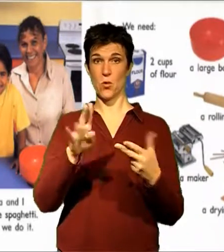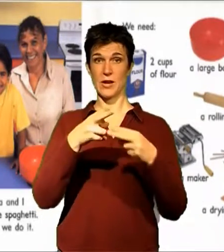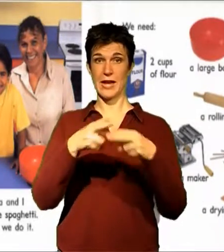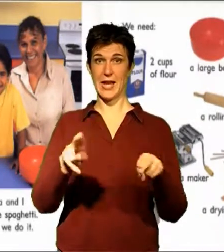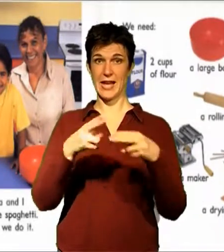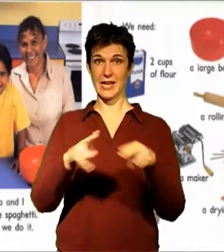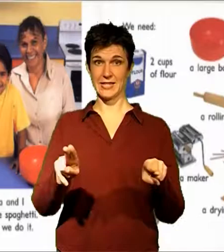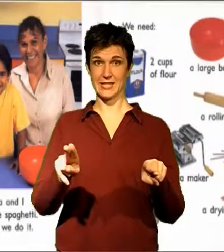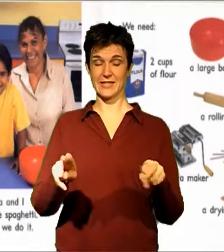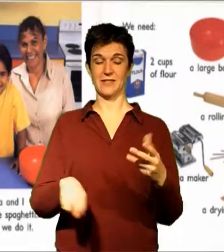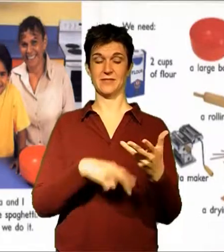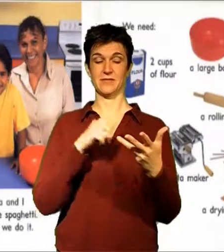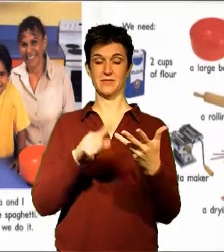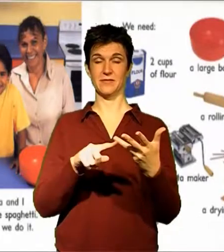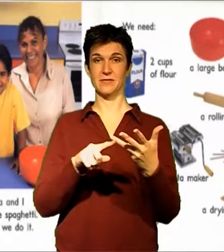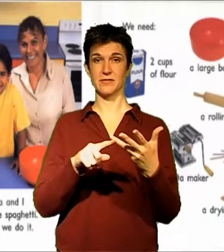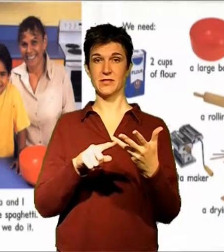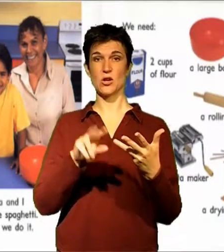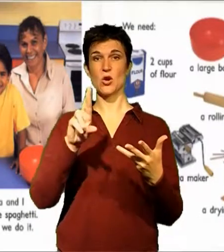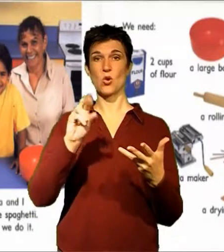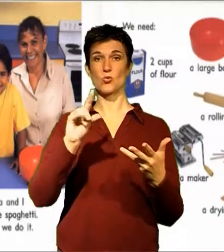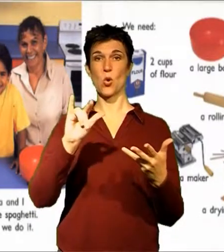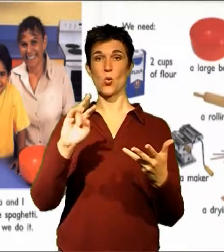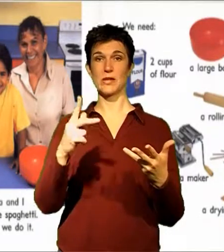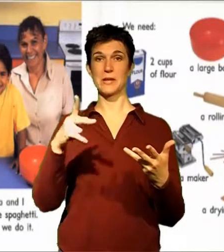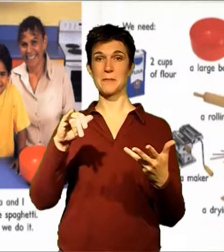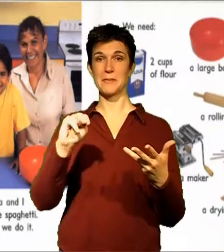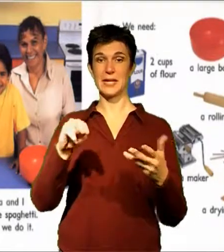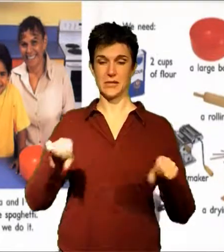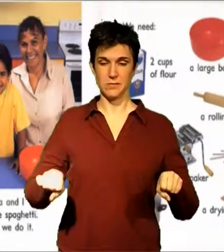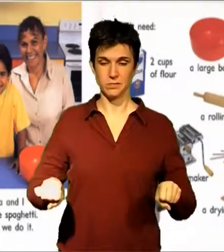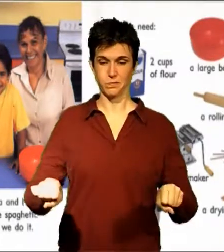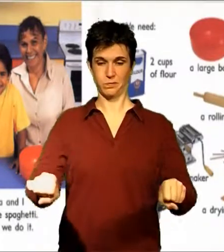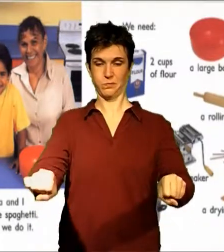4 eggs, a rolling pin,